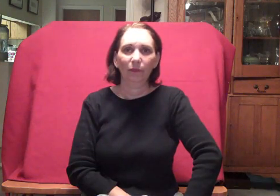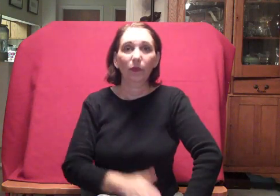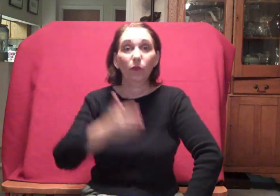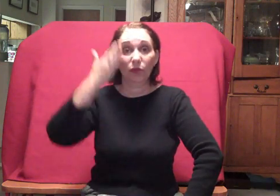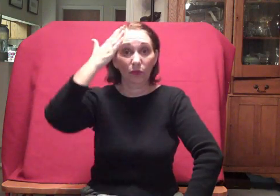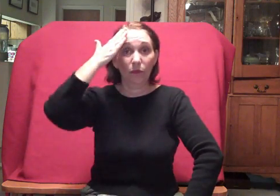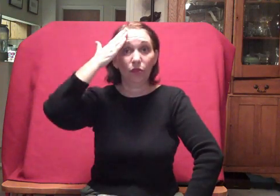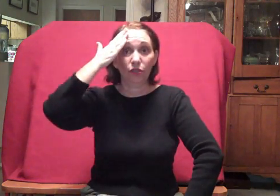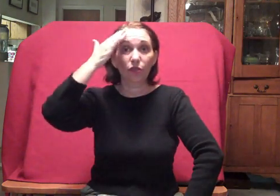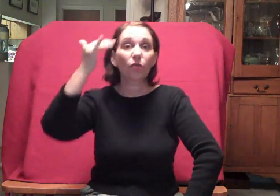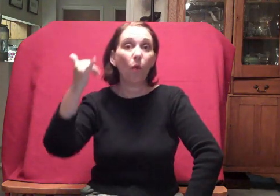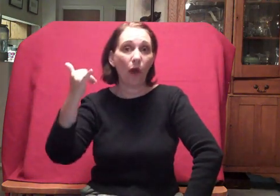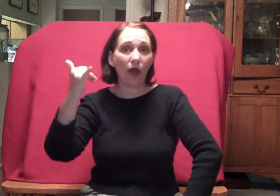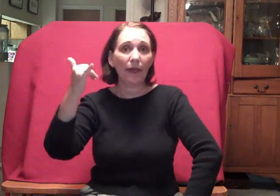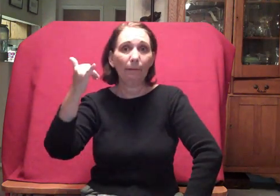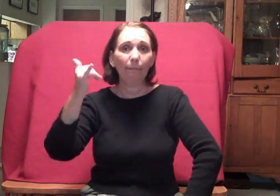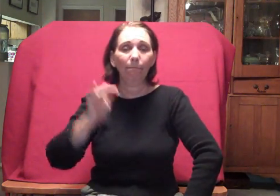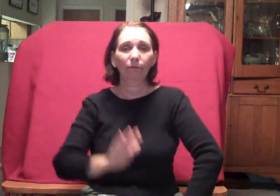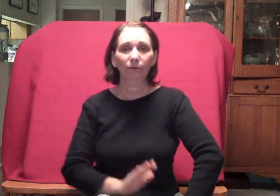but where the book shows why.